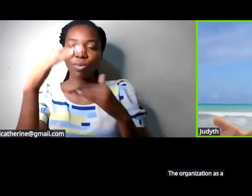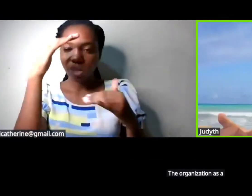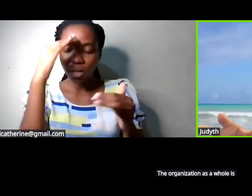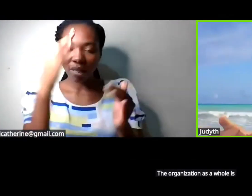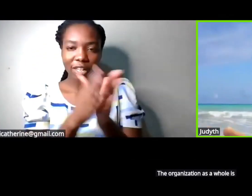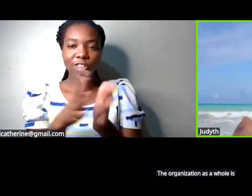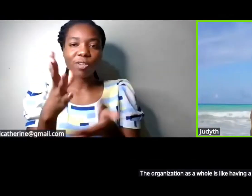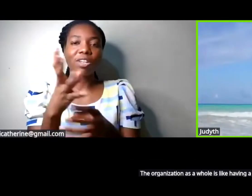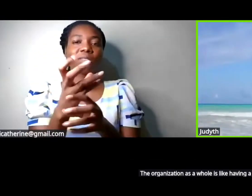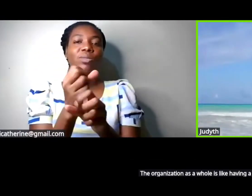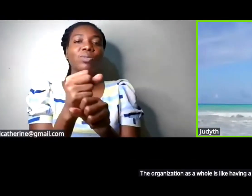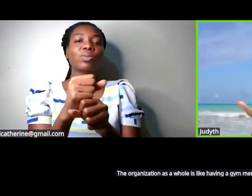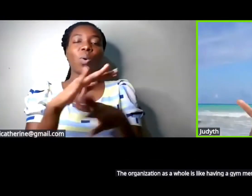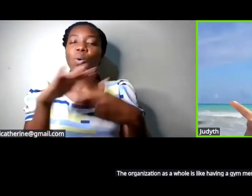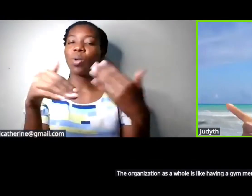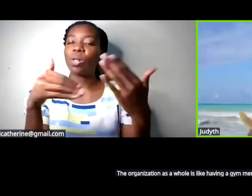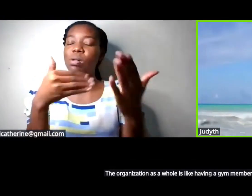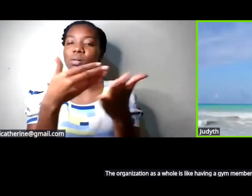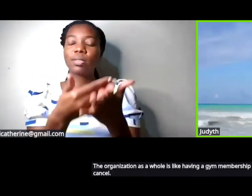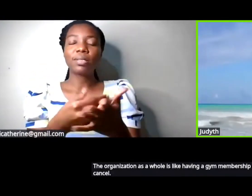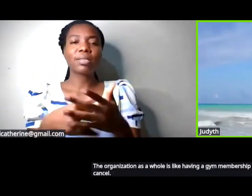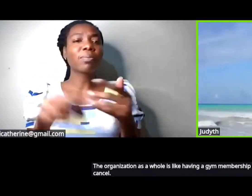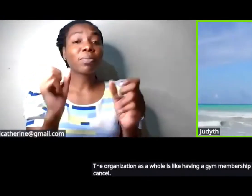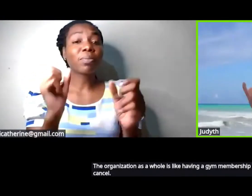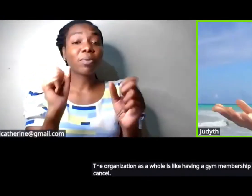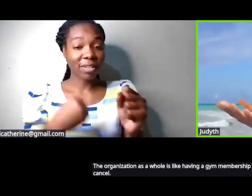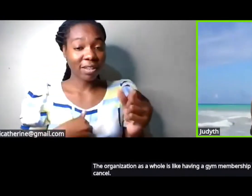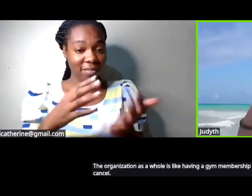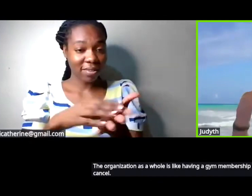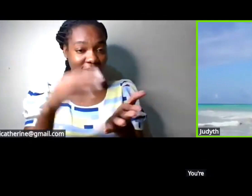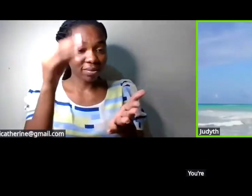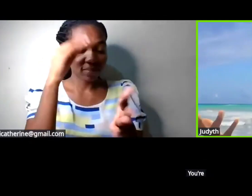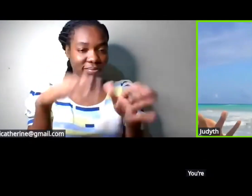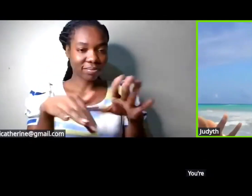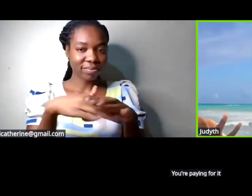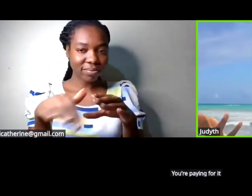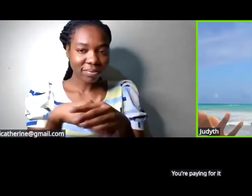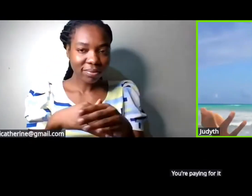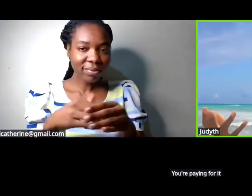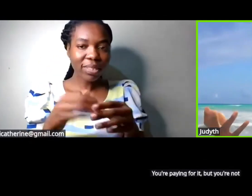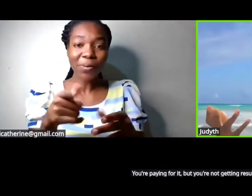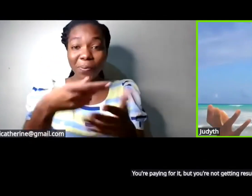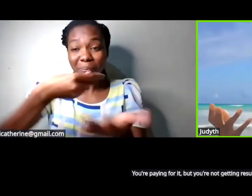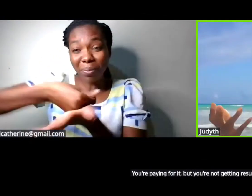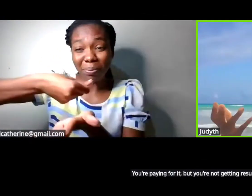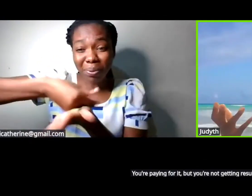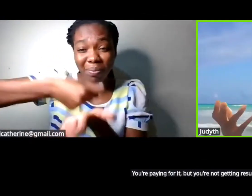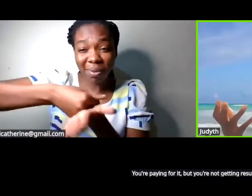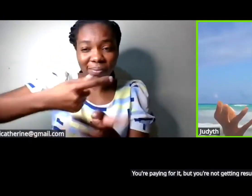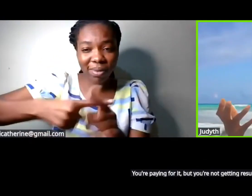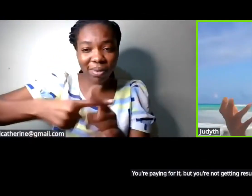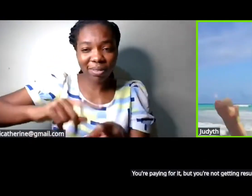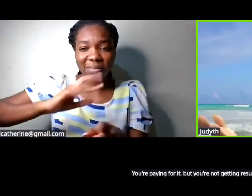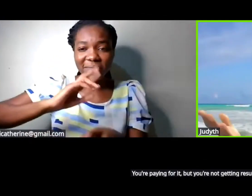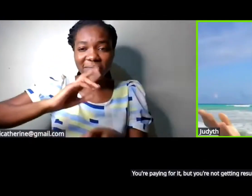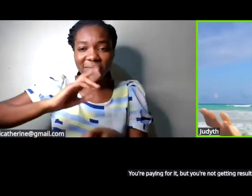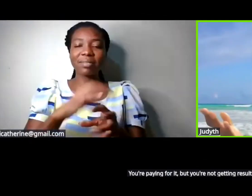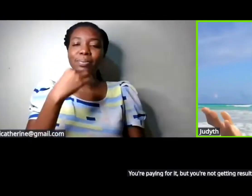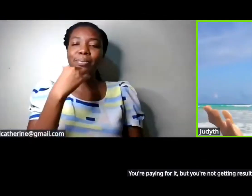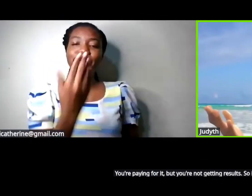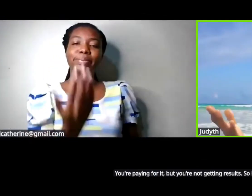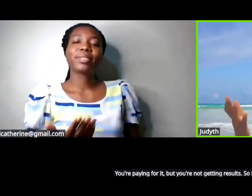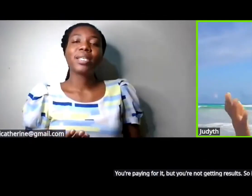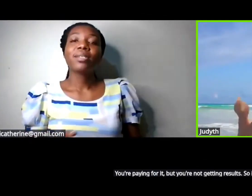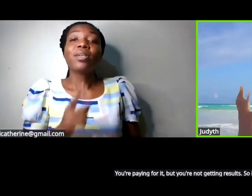a gym membership that you forgot to cancel. You're paying for it, but you're not getting results. So if you can't measure it,